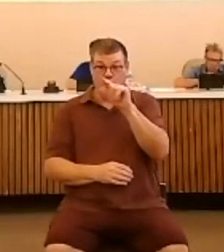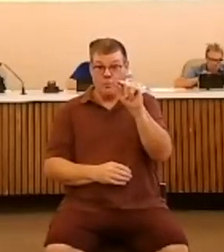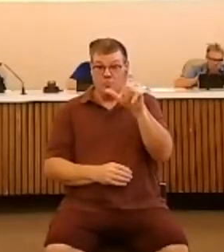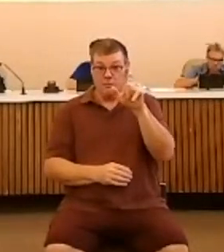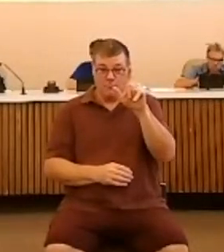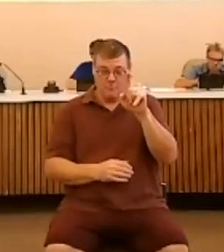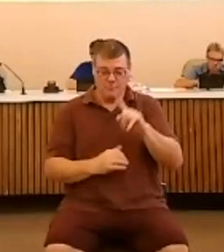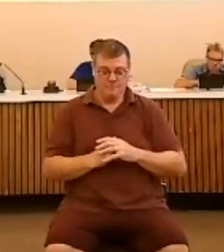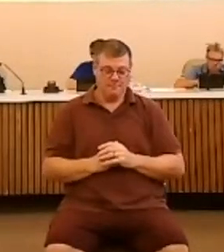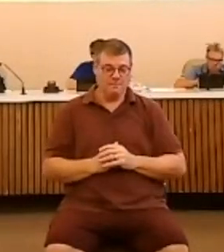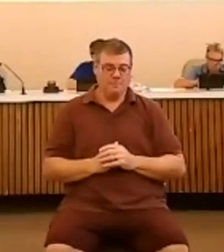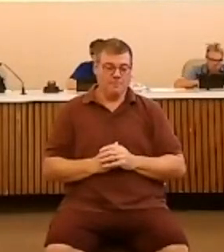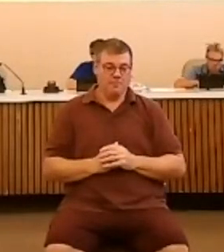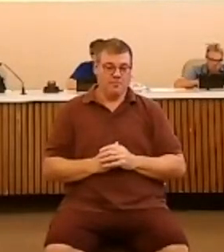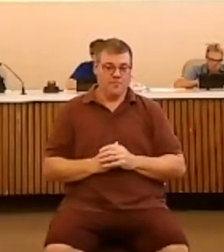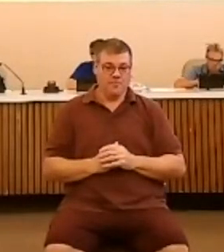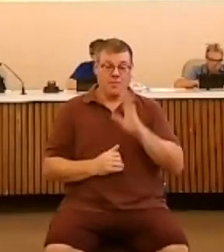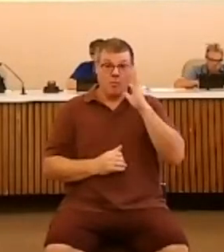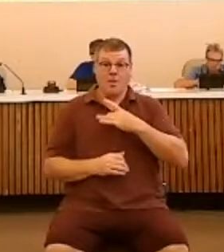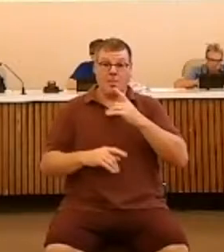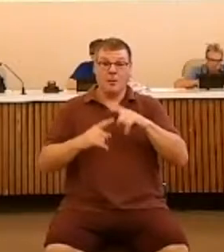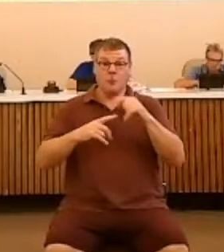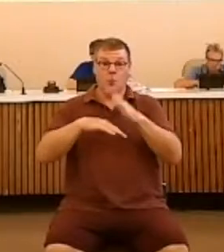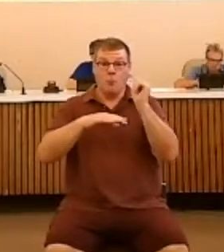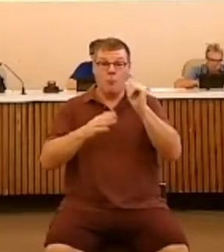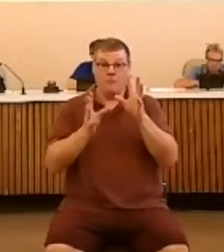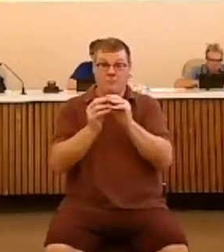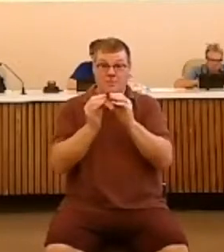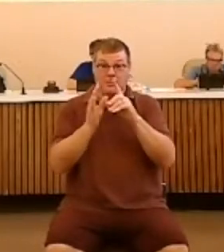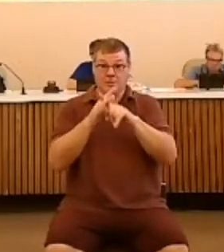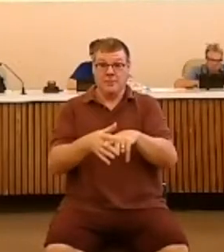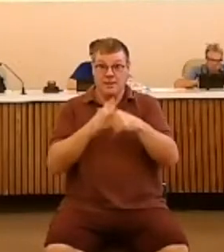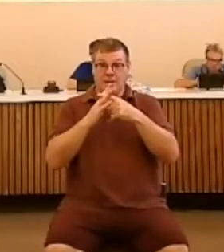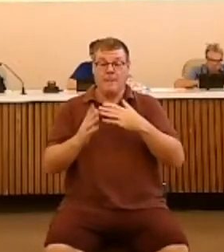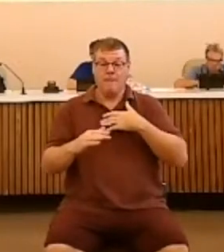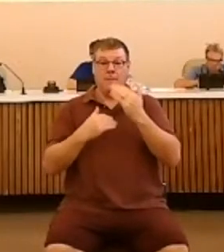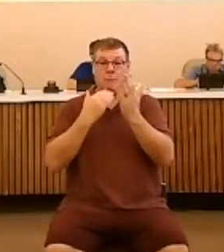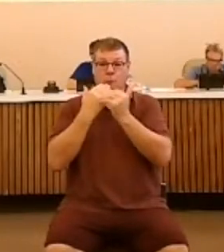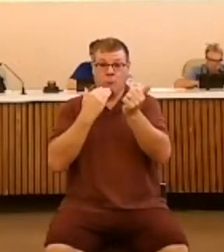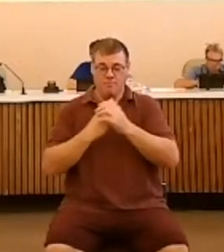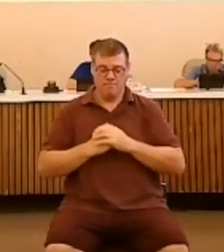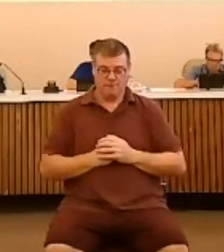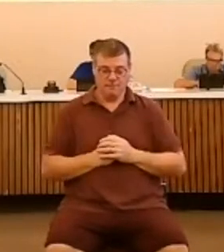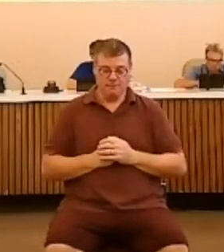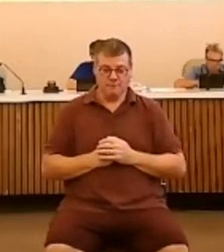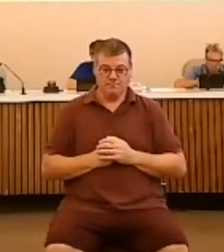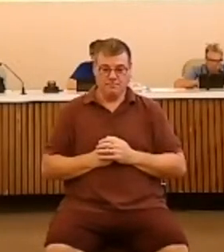2021. I'd like to call the meeting to order. Please call the roll.